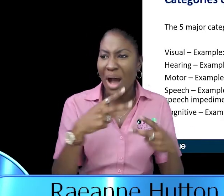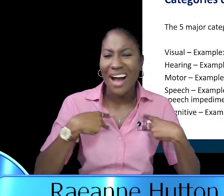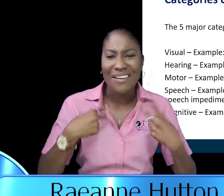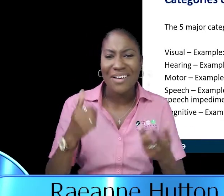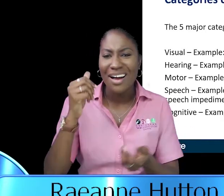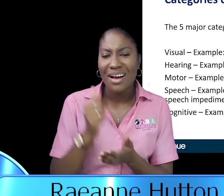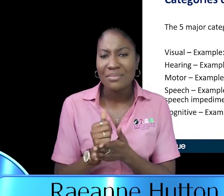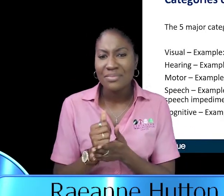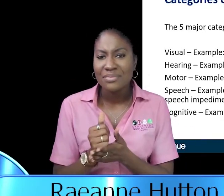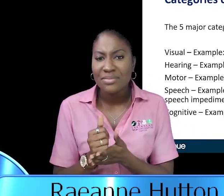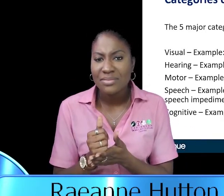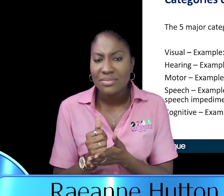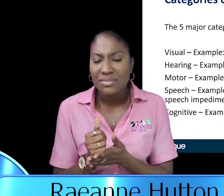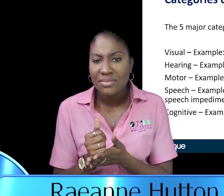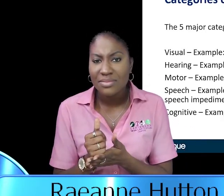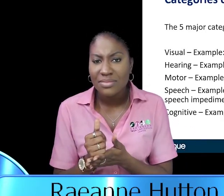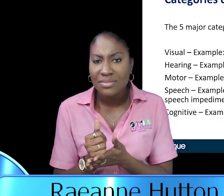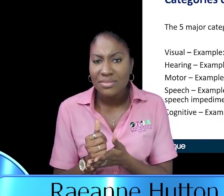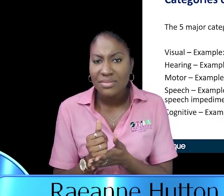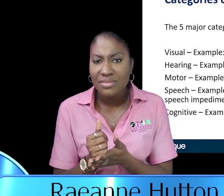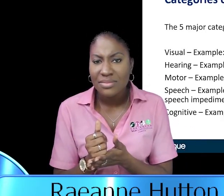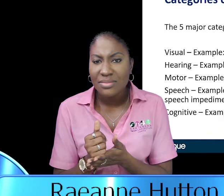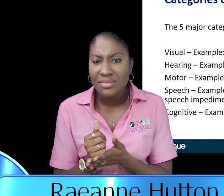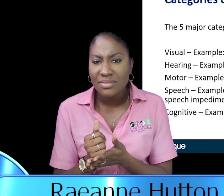standalone application.